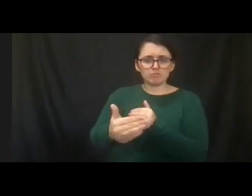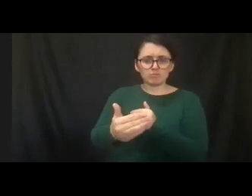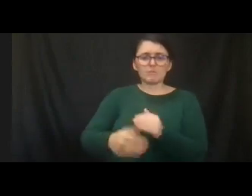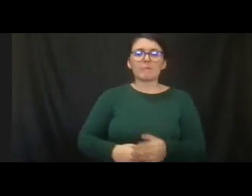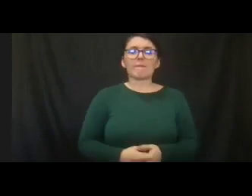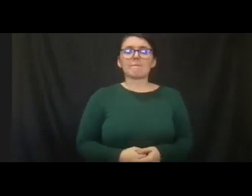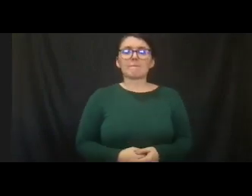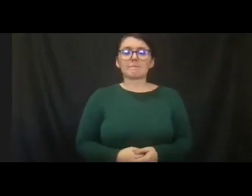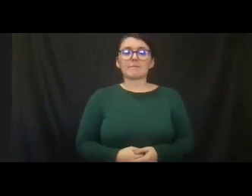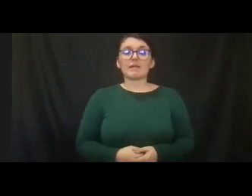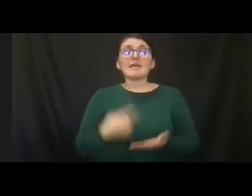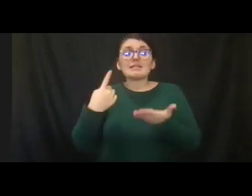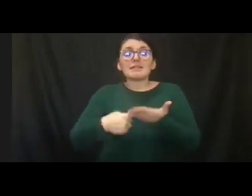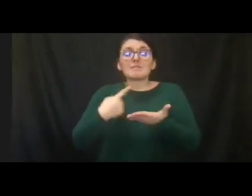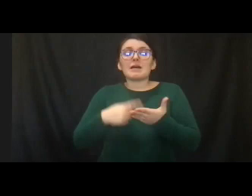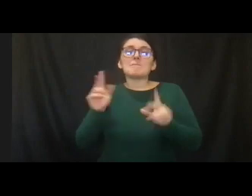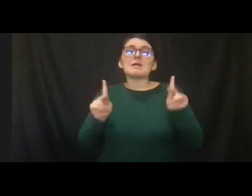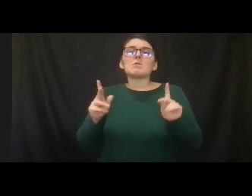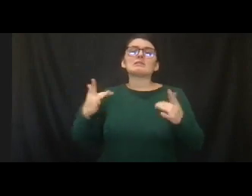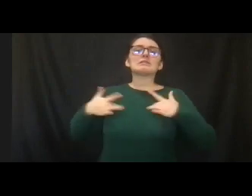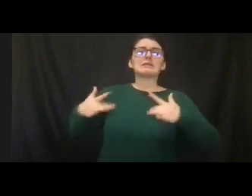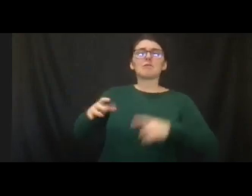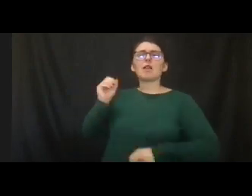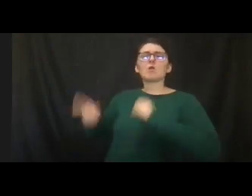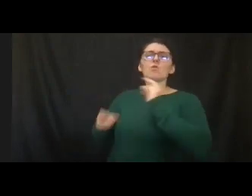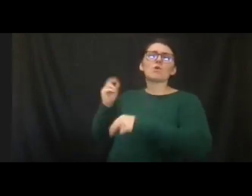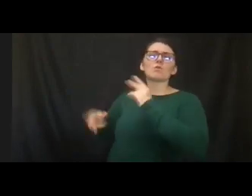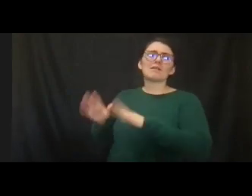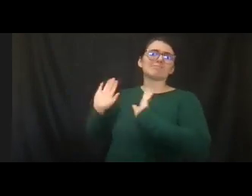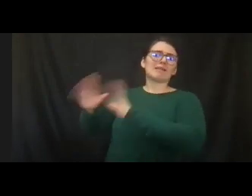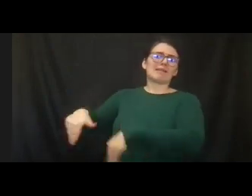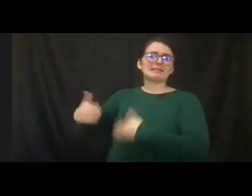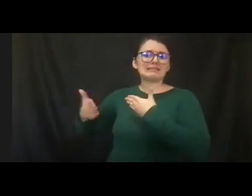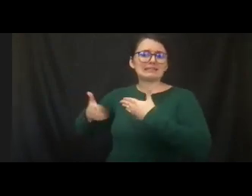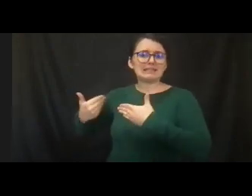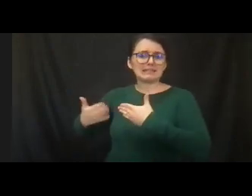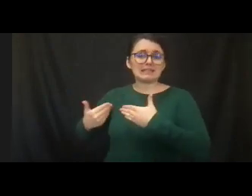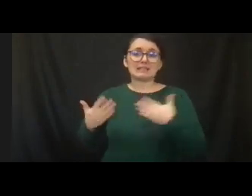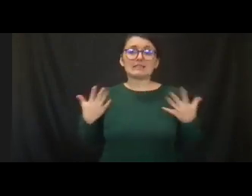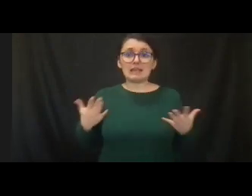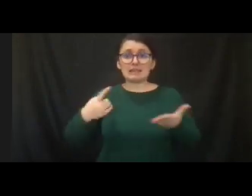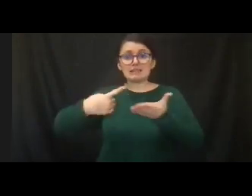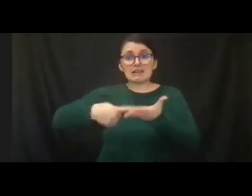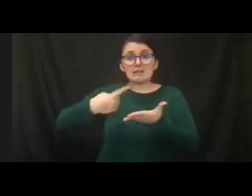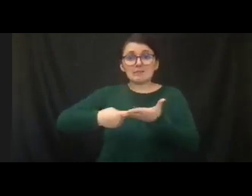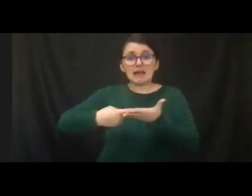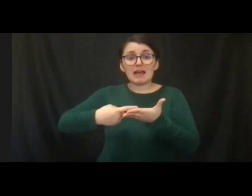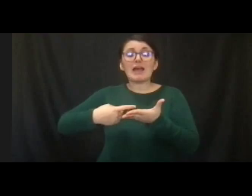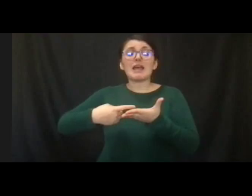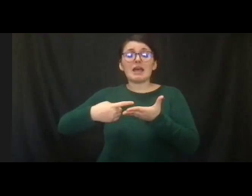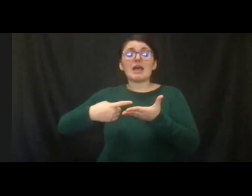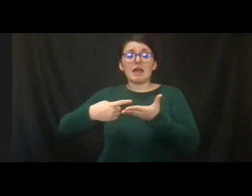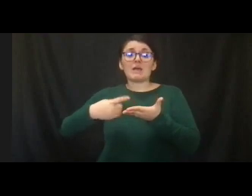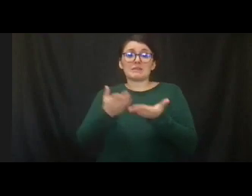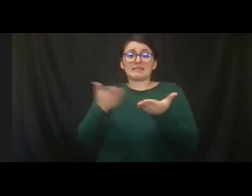throw things away because it's just easier to put them all in one place. And so all kinds of things get thrown into this